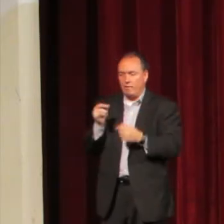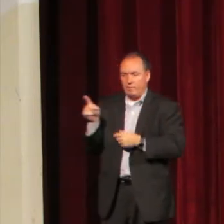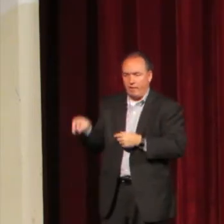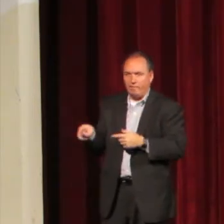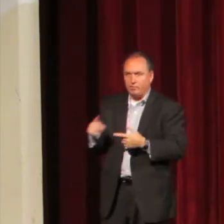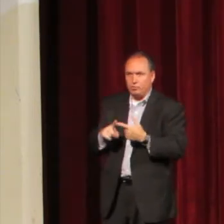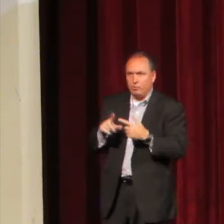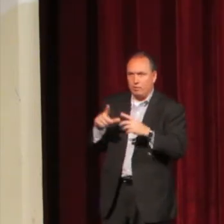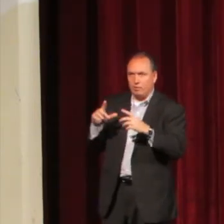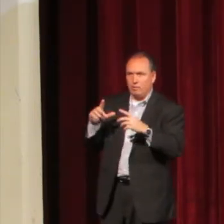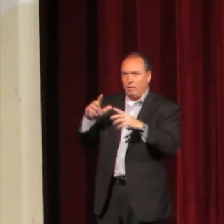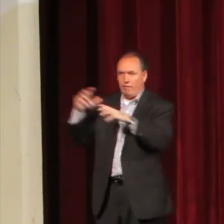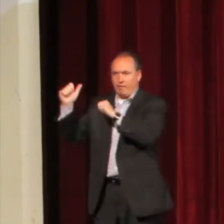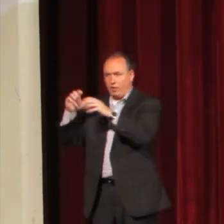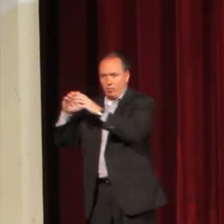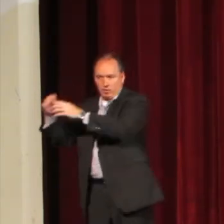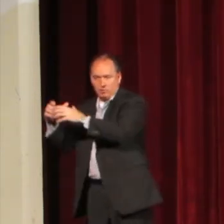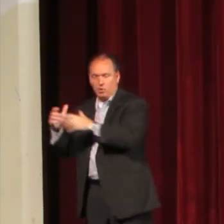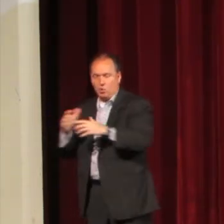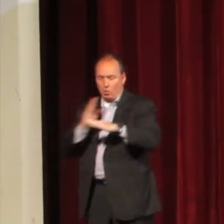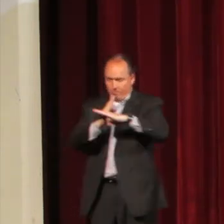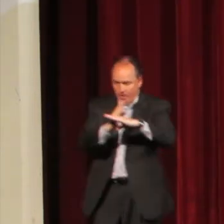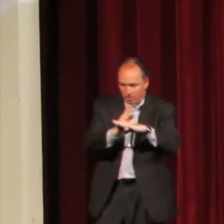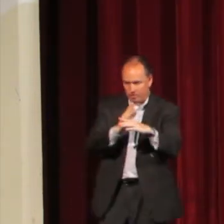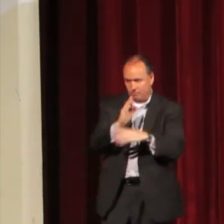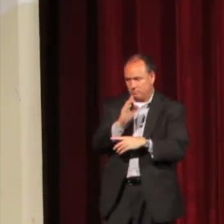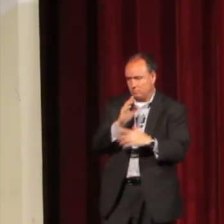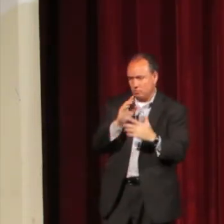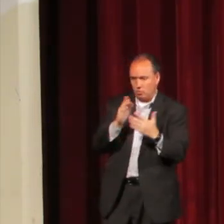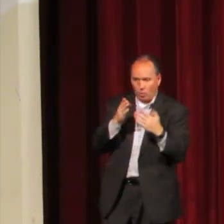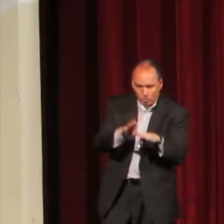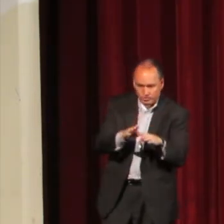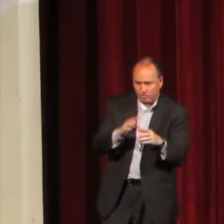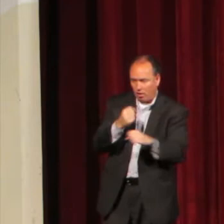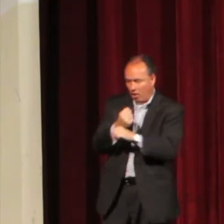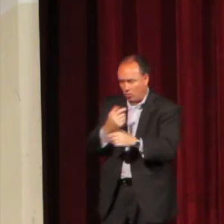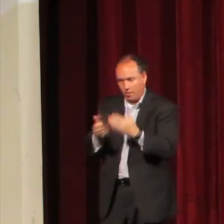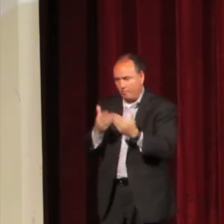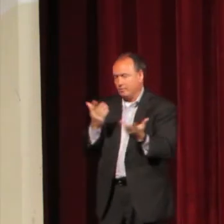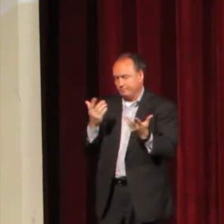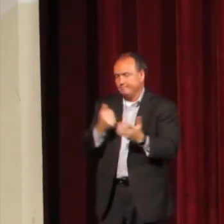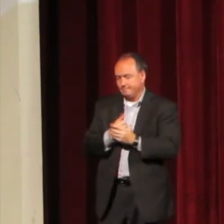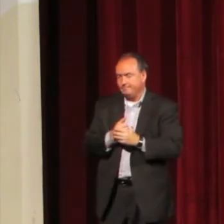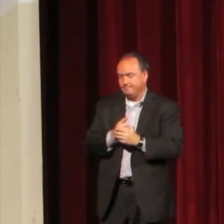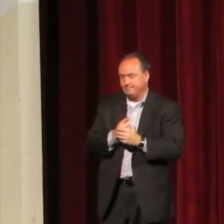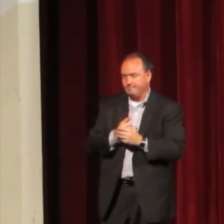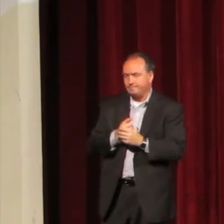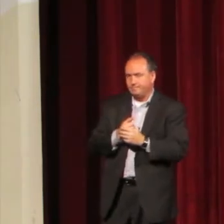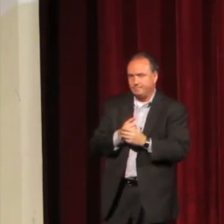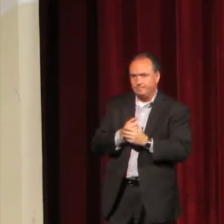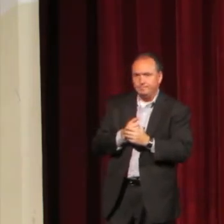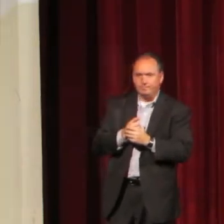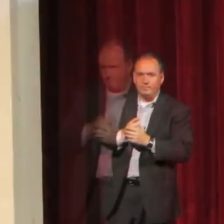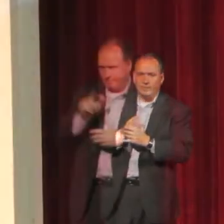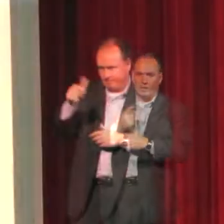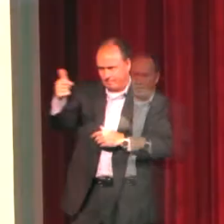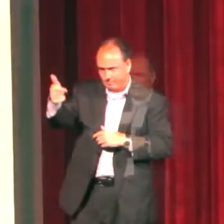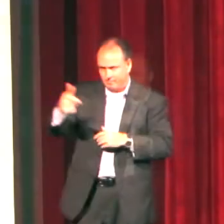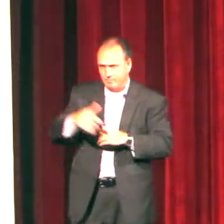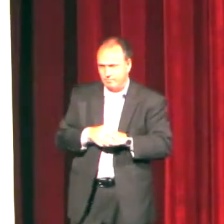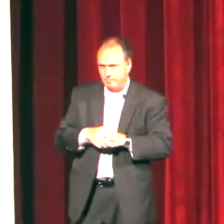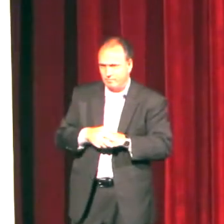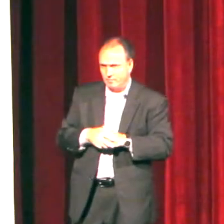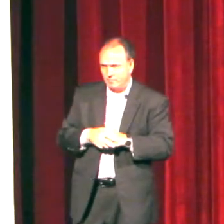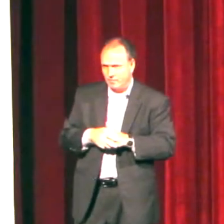to barricade or close down or evacuate, whatever the situation might be. They would be kept in the